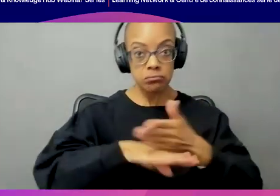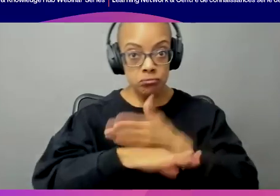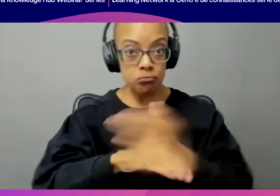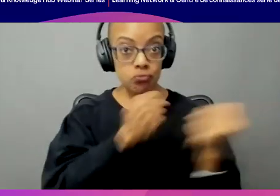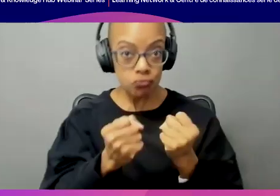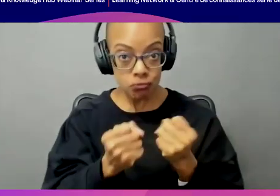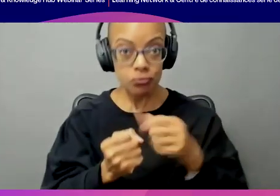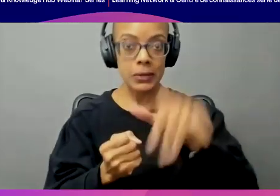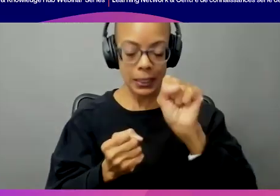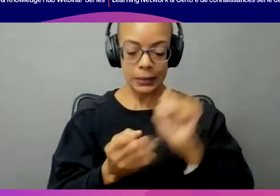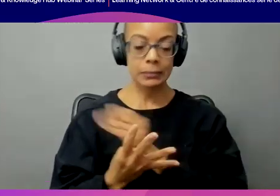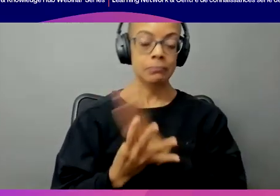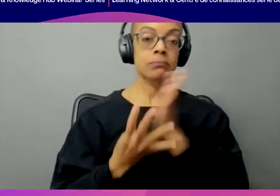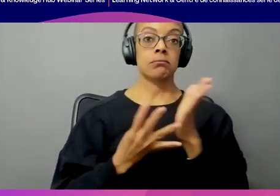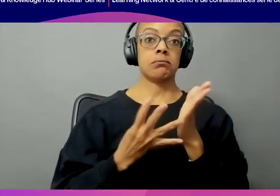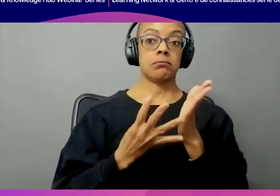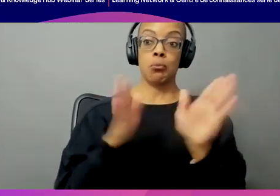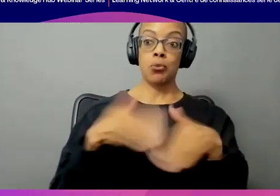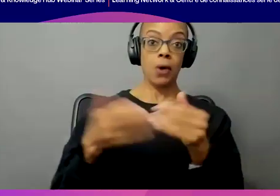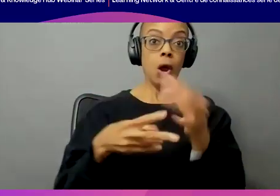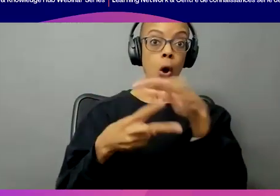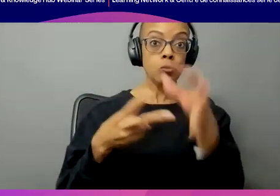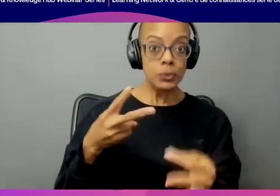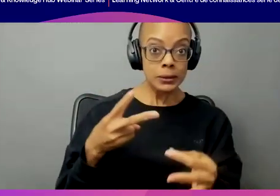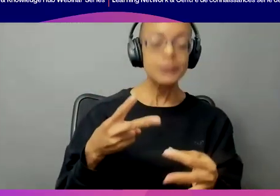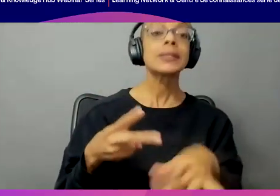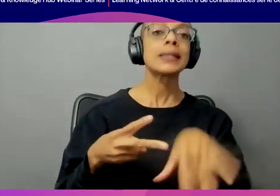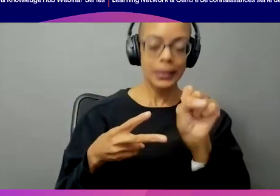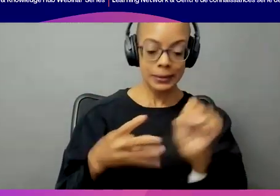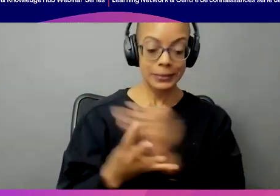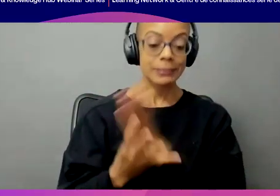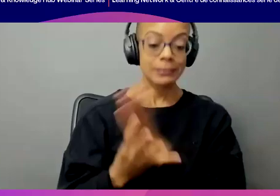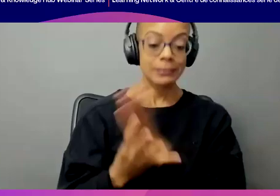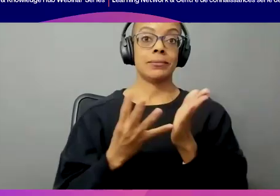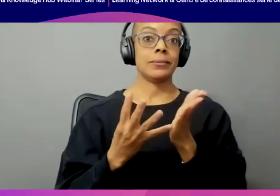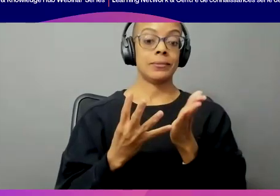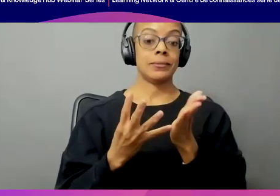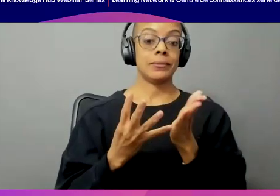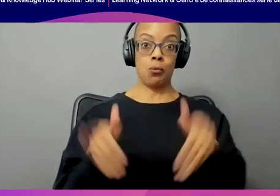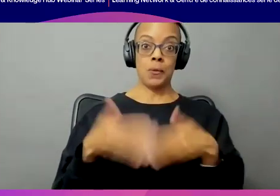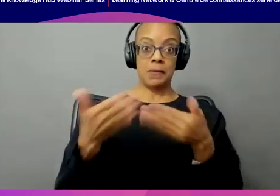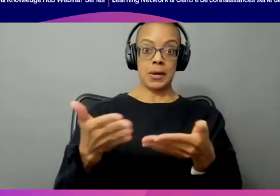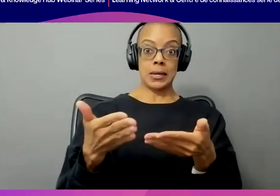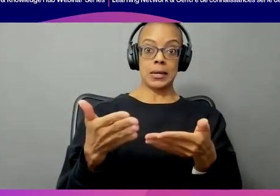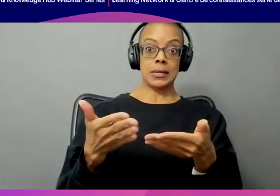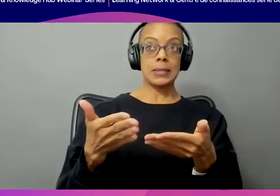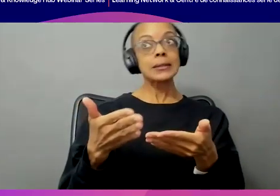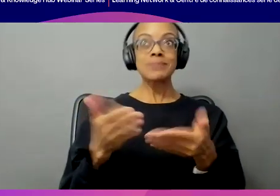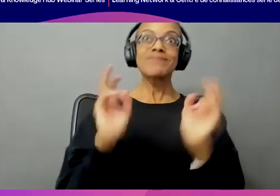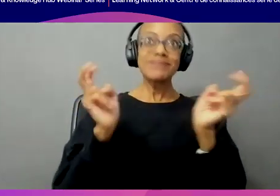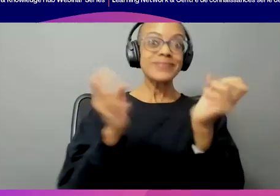Yes. Were we providing choice? Yes. And were we providing some sort of